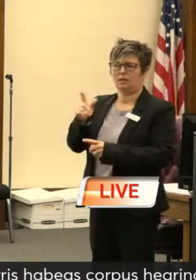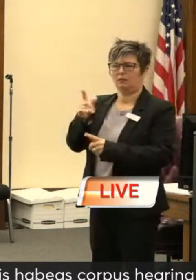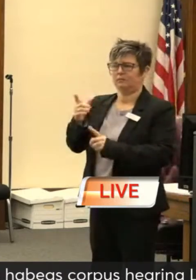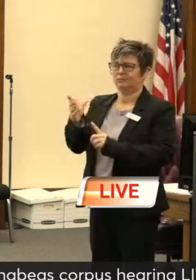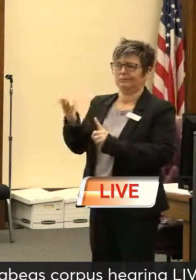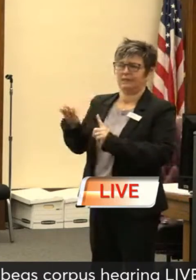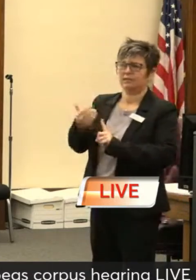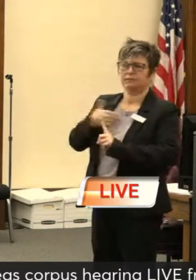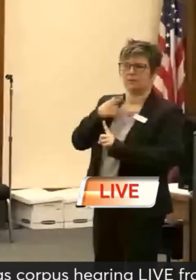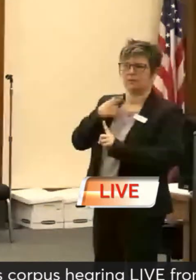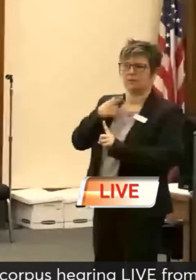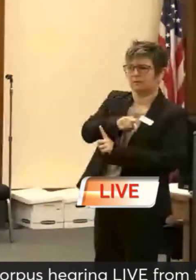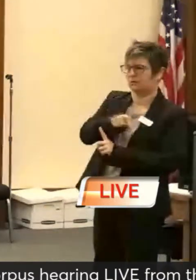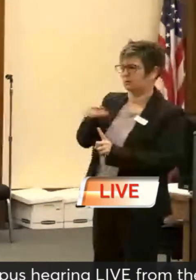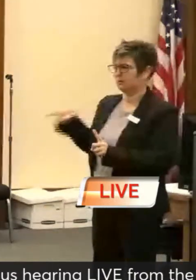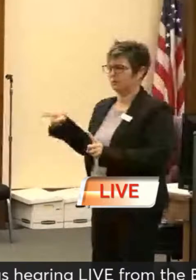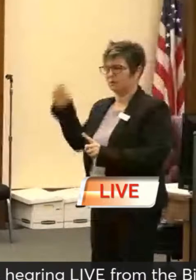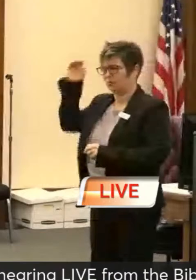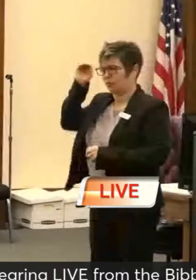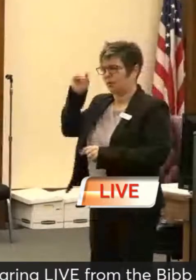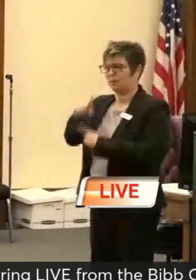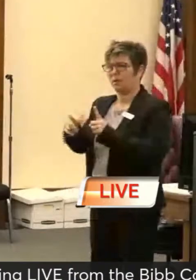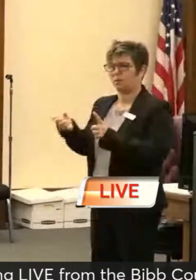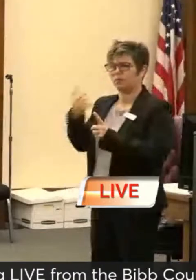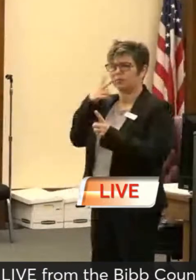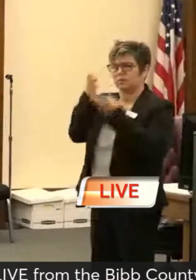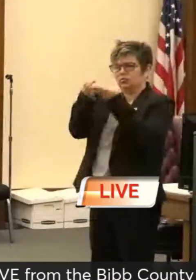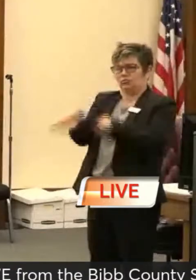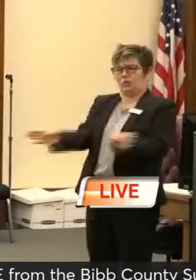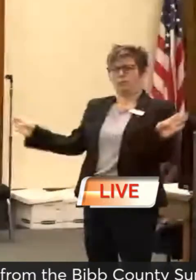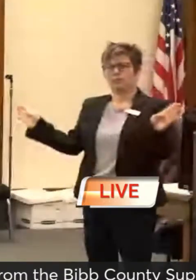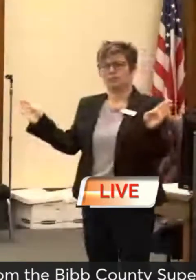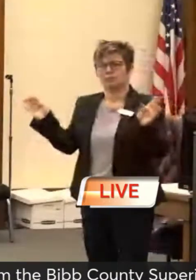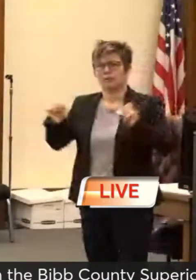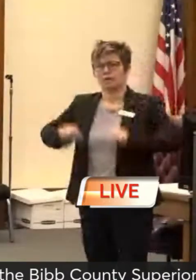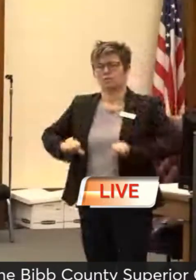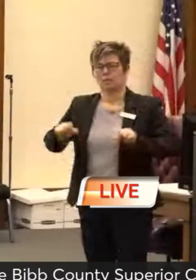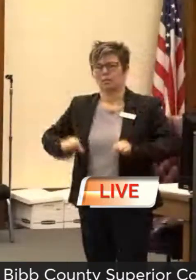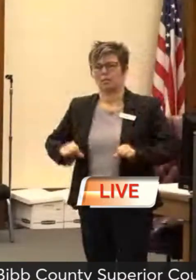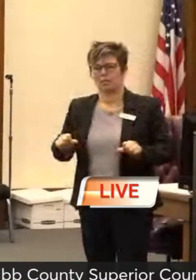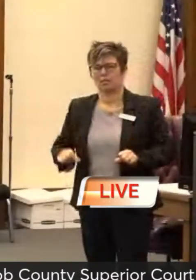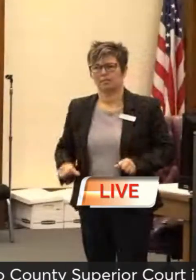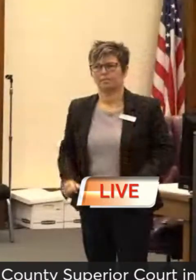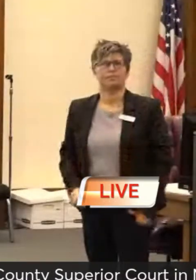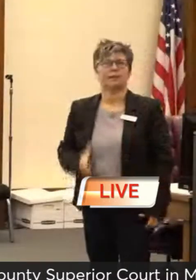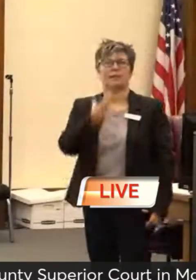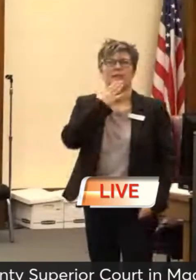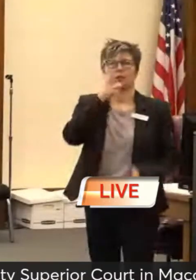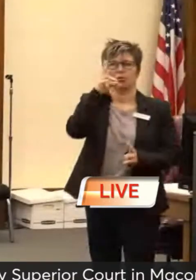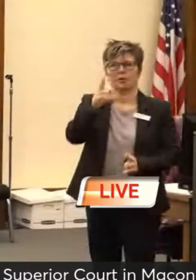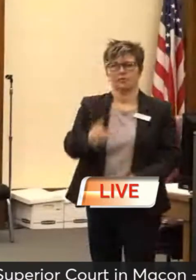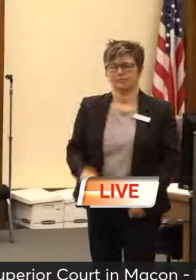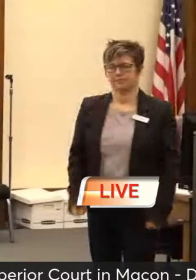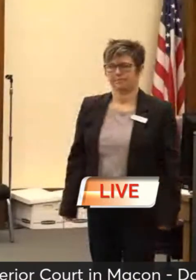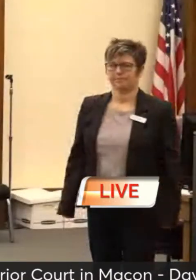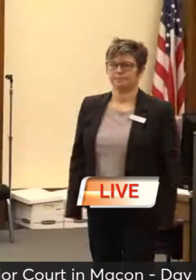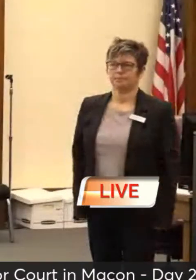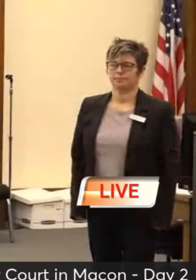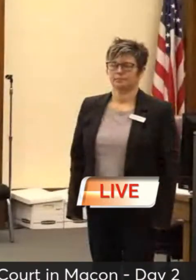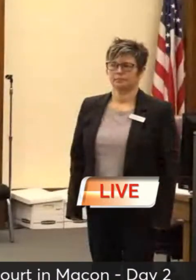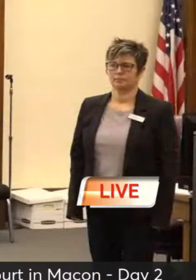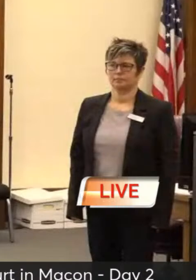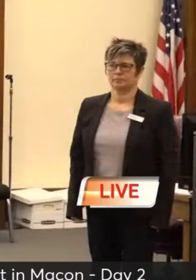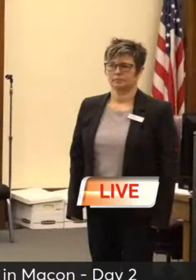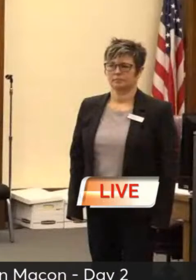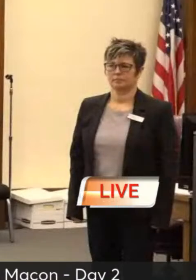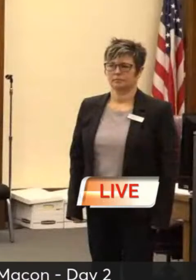wanna be broad as I can to let you to, thank you, Your Honor. but I